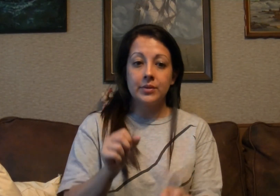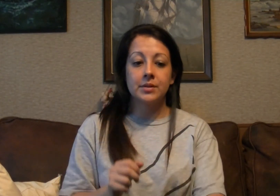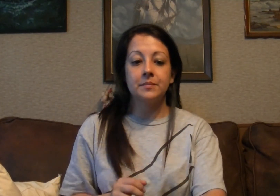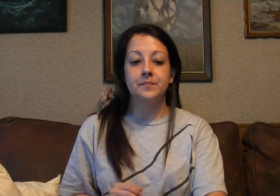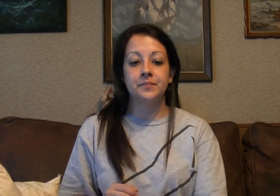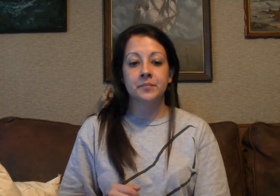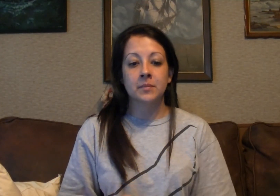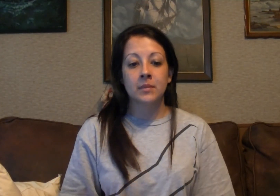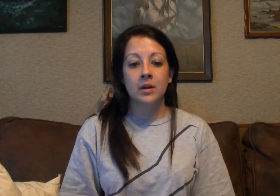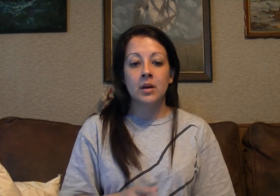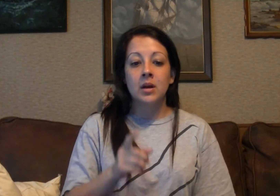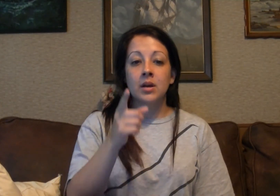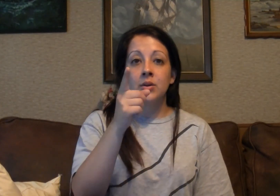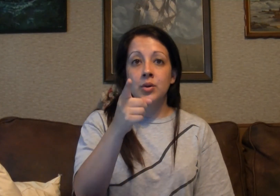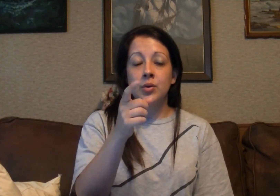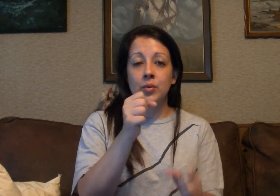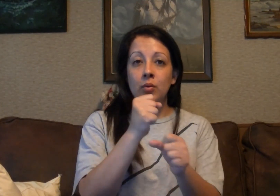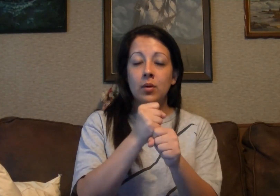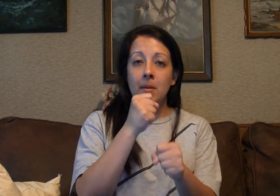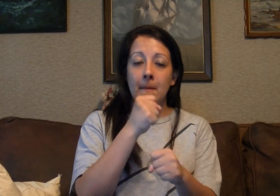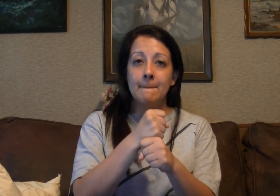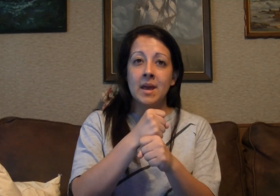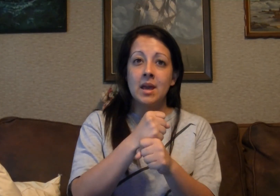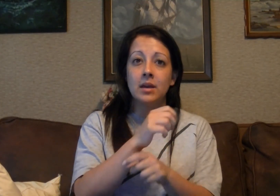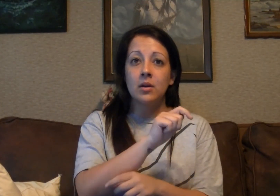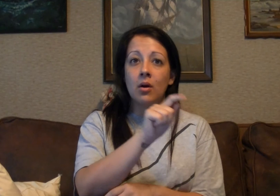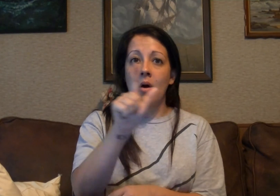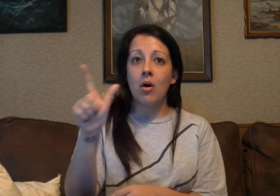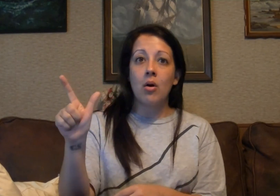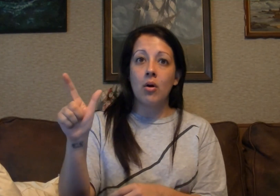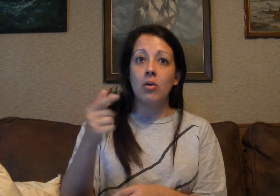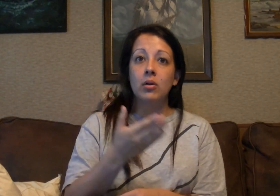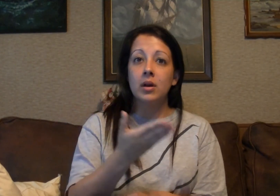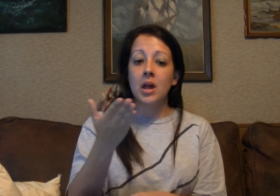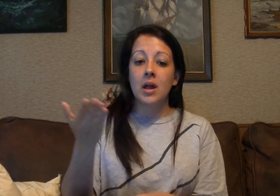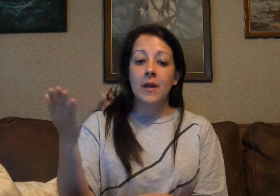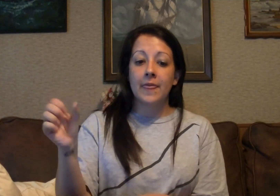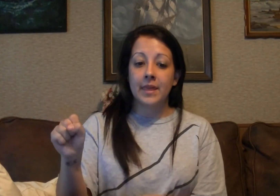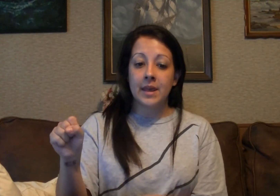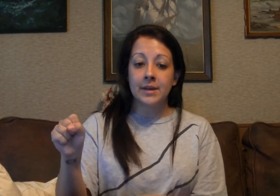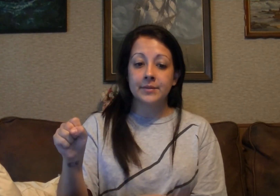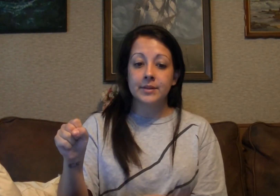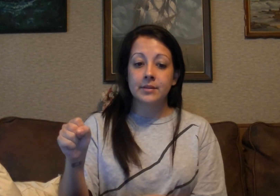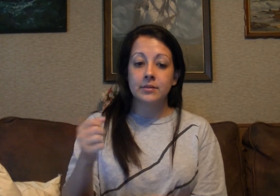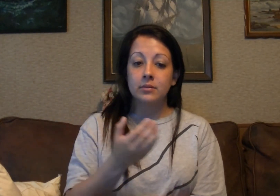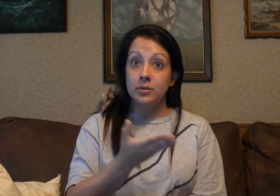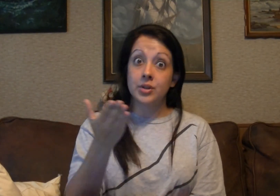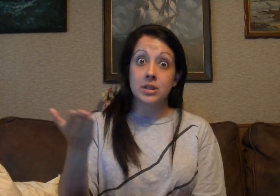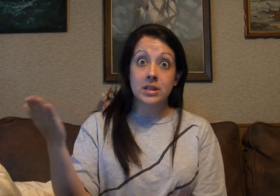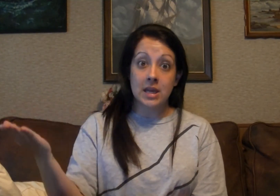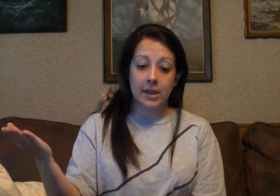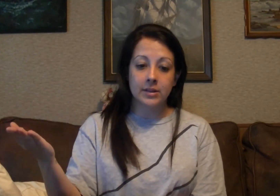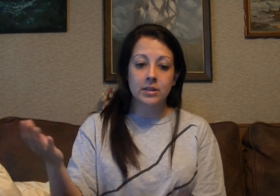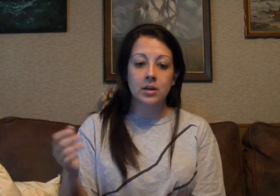fails. You make all things, there's things,